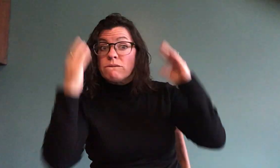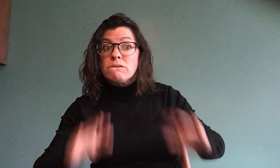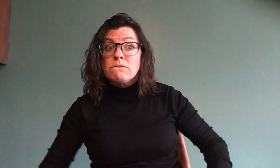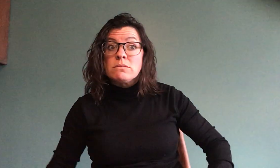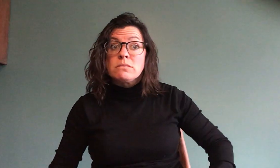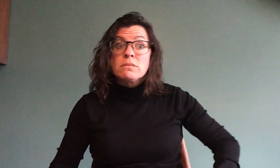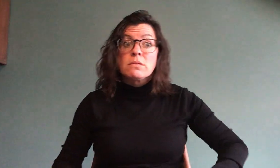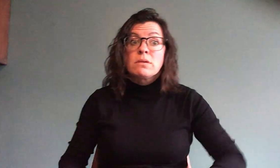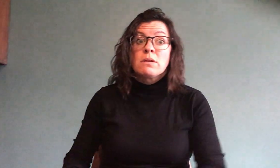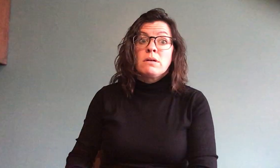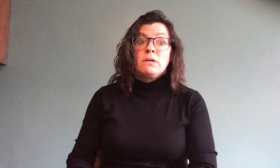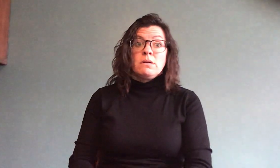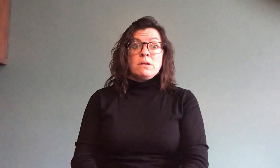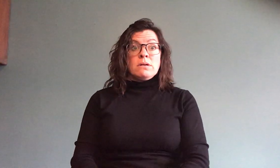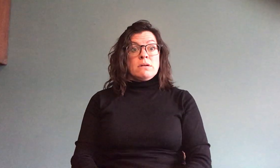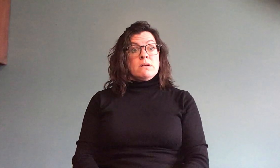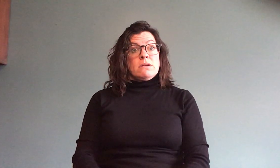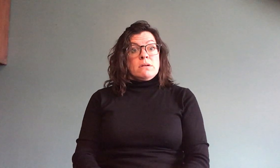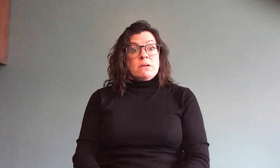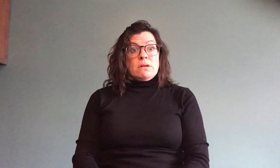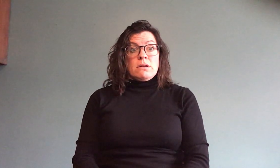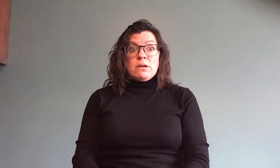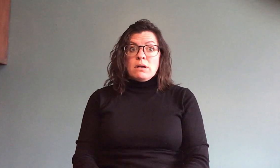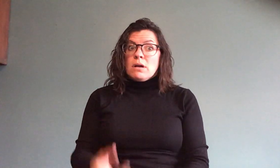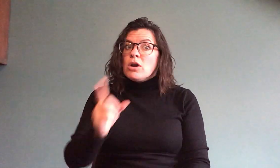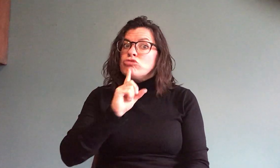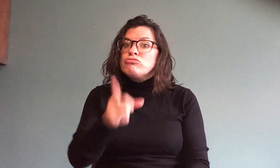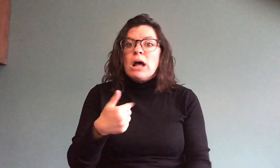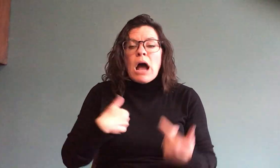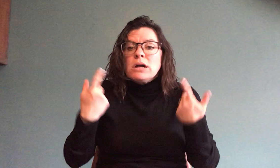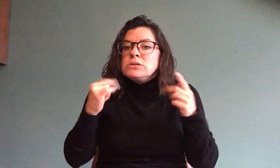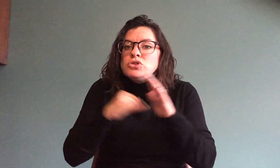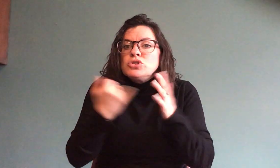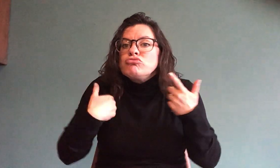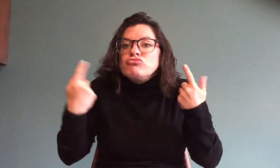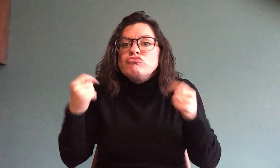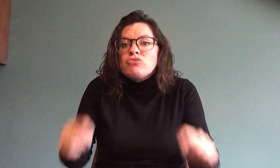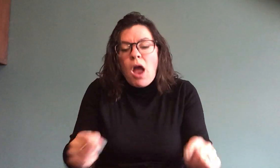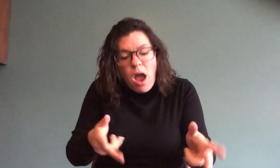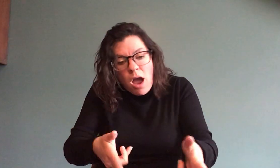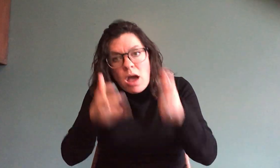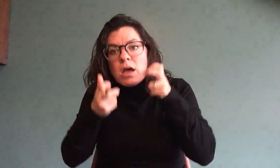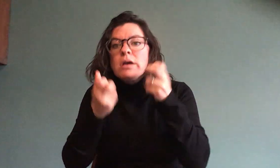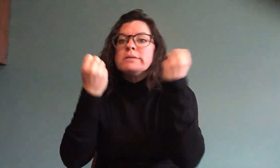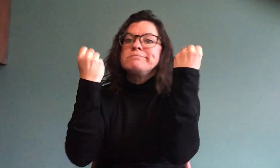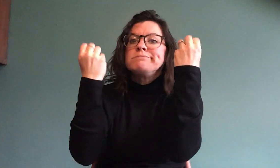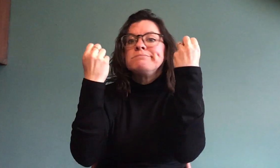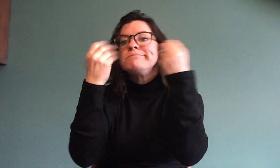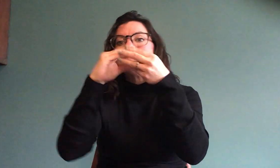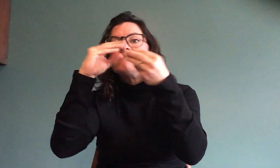can get extra information. I'm just trying to help you pass the test. Okay? We're not going to do this in class again.